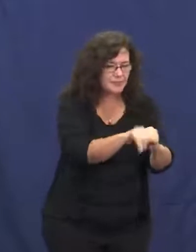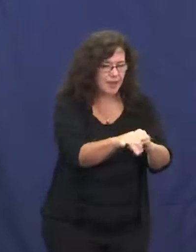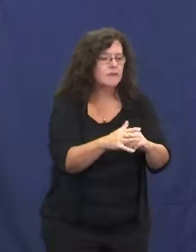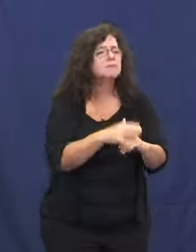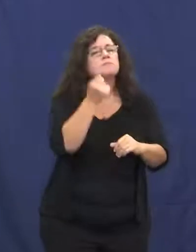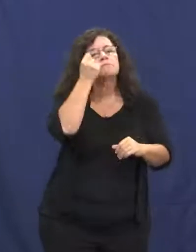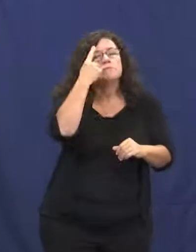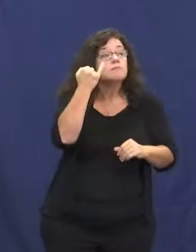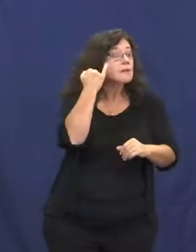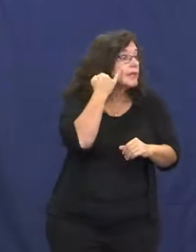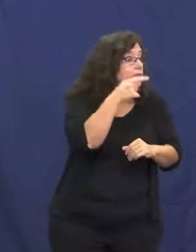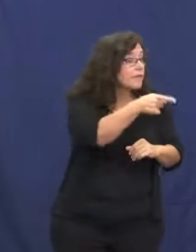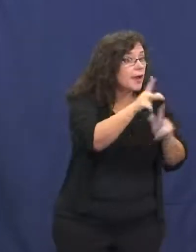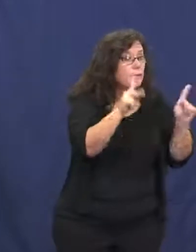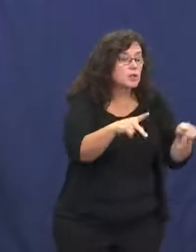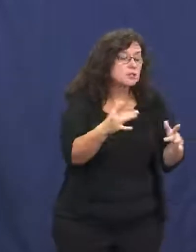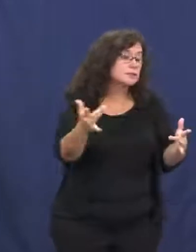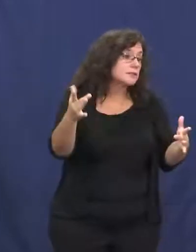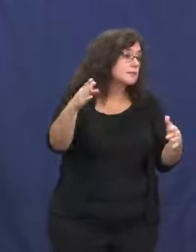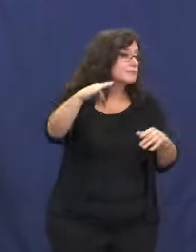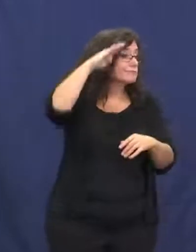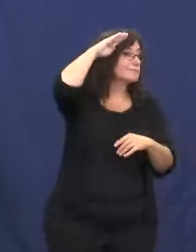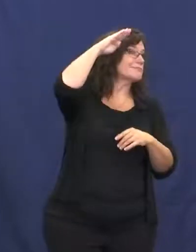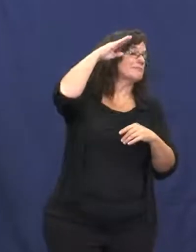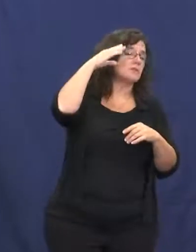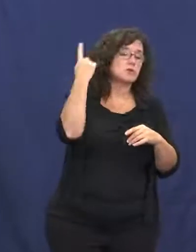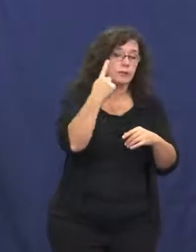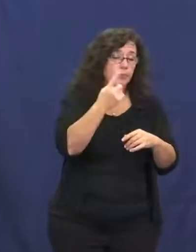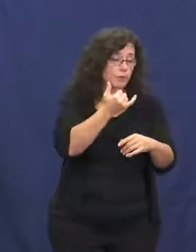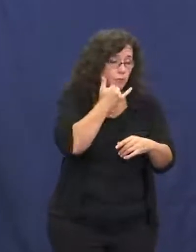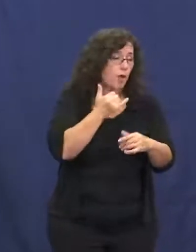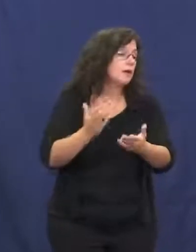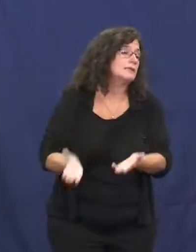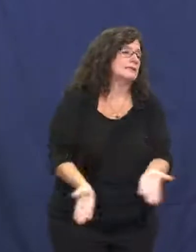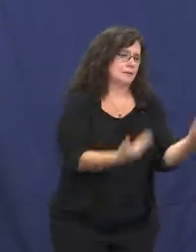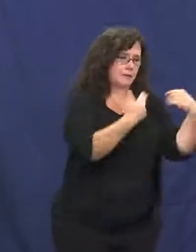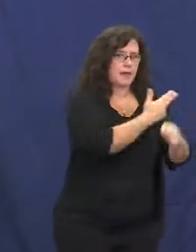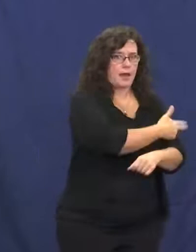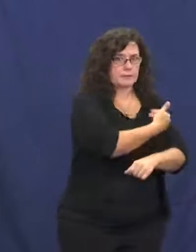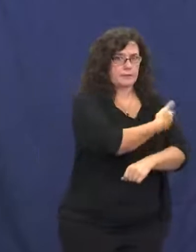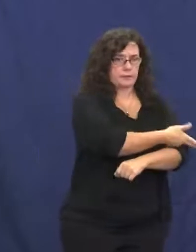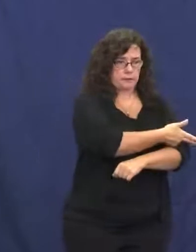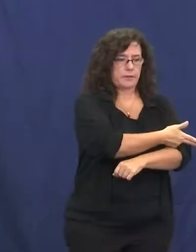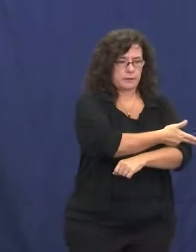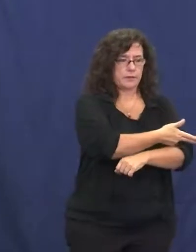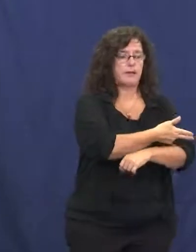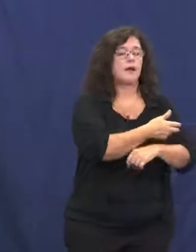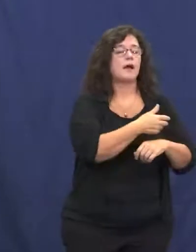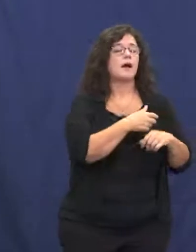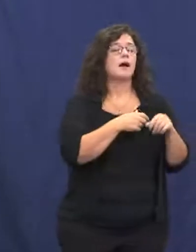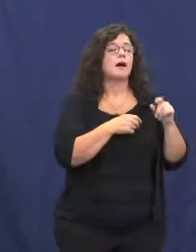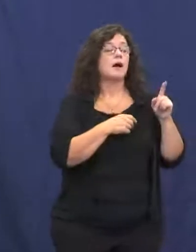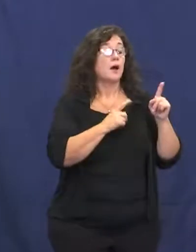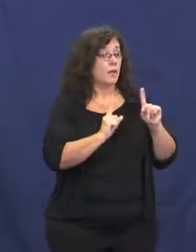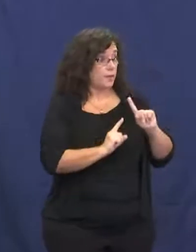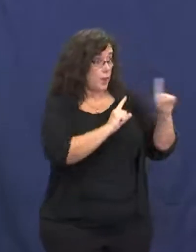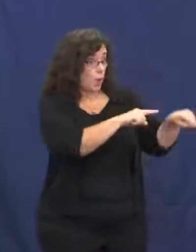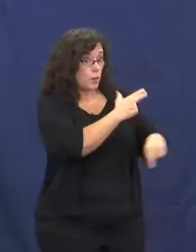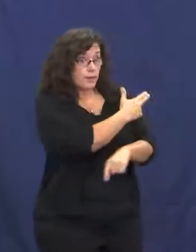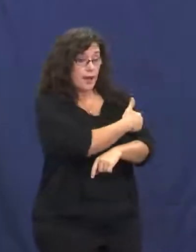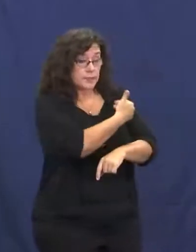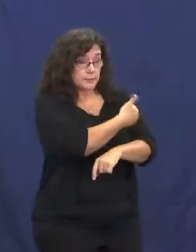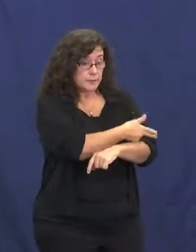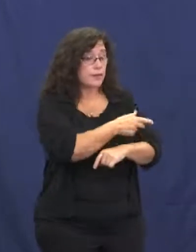away and don't have any delays as far as that goes. But when they get to the hospital, they end up having some other testing done